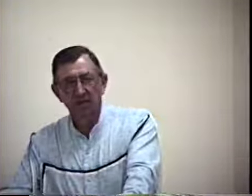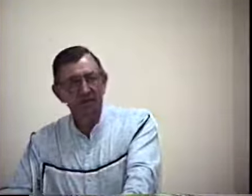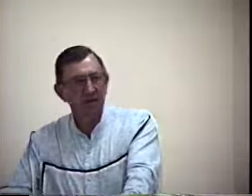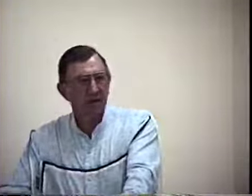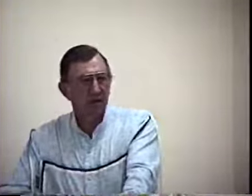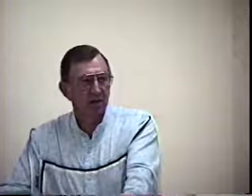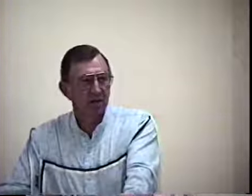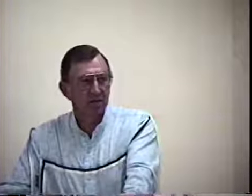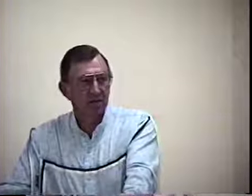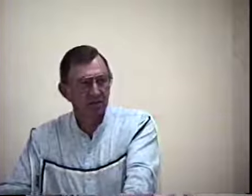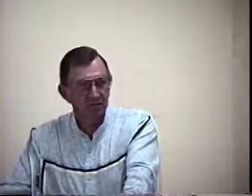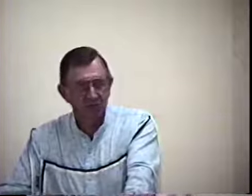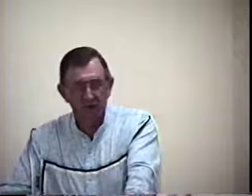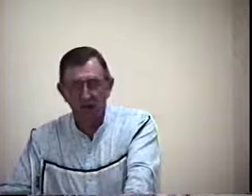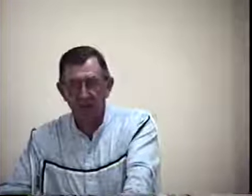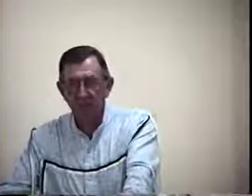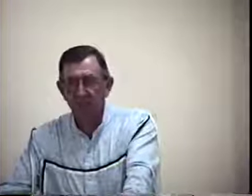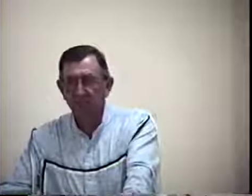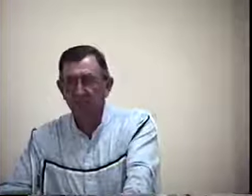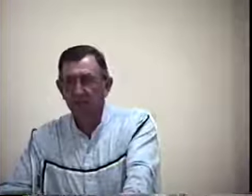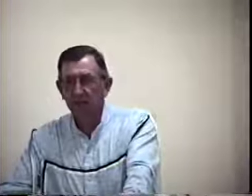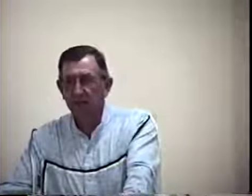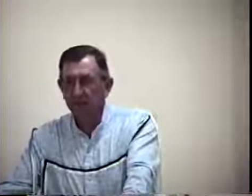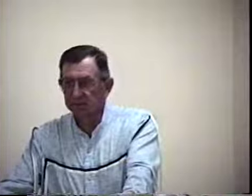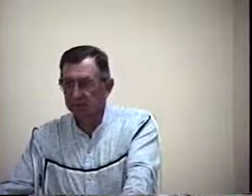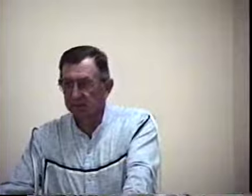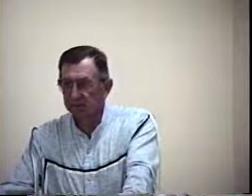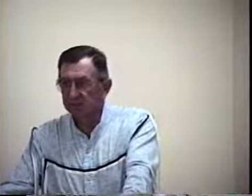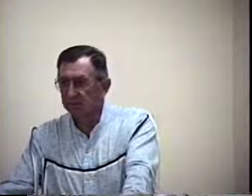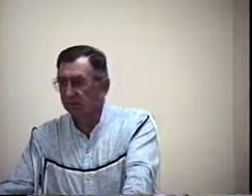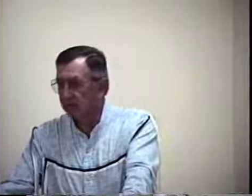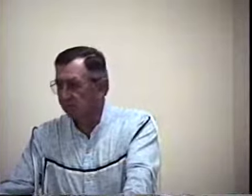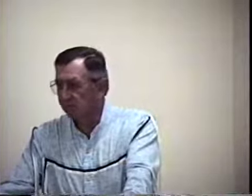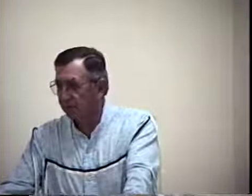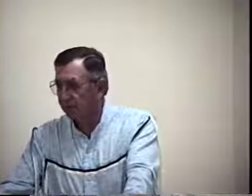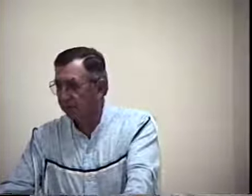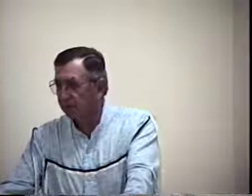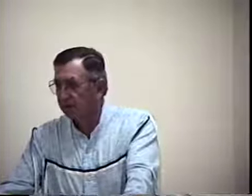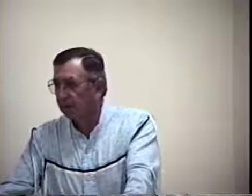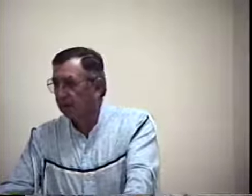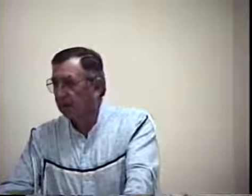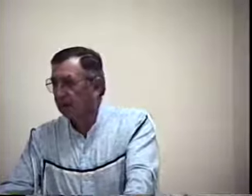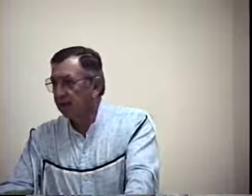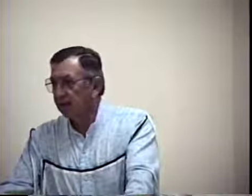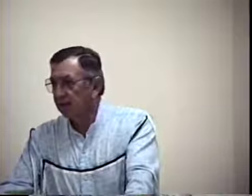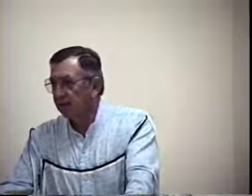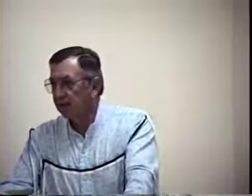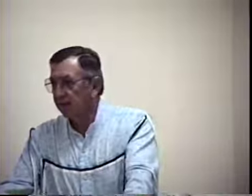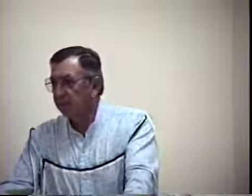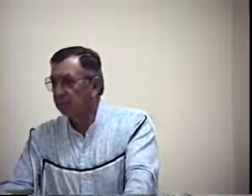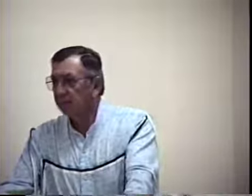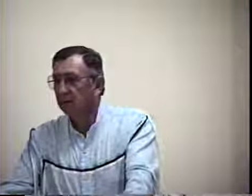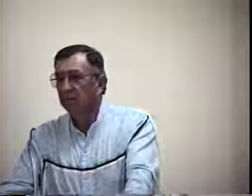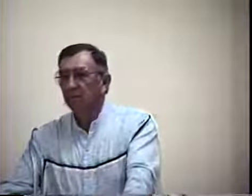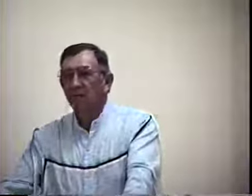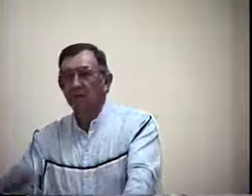several of the elders of the Shoshone tribe and also elders of the Arapaho tribe. And at that time, when I